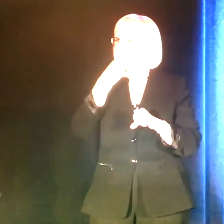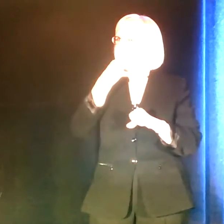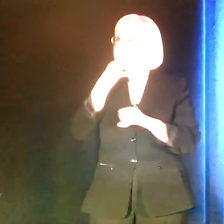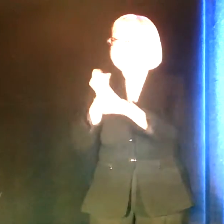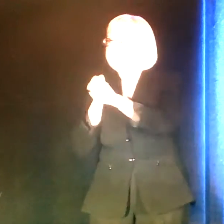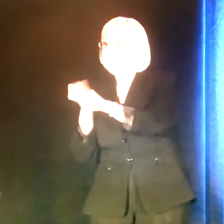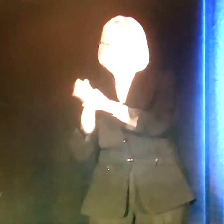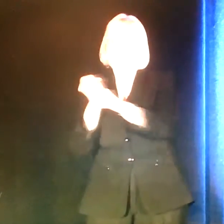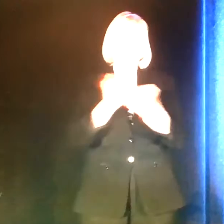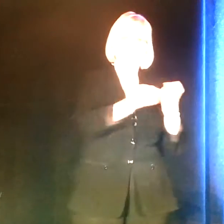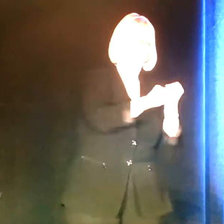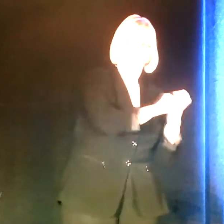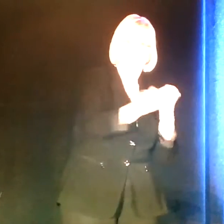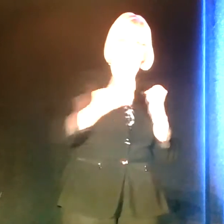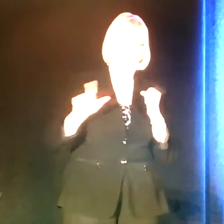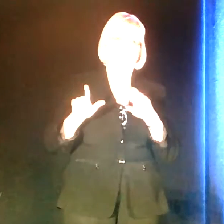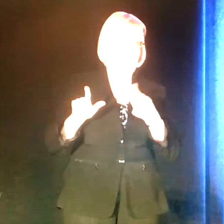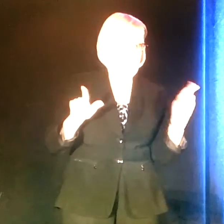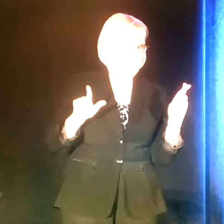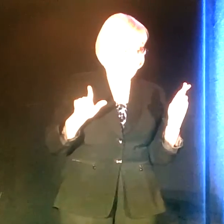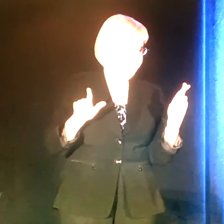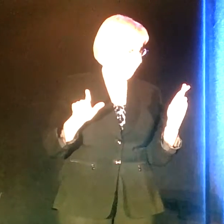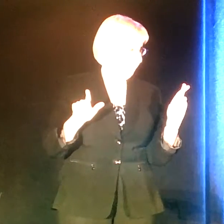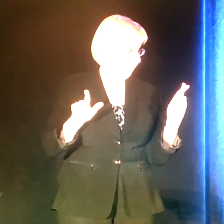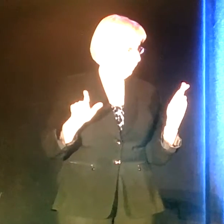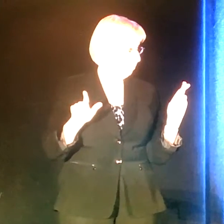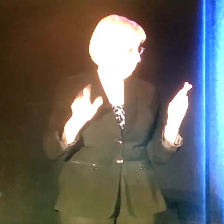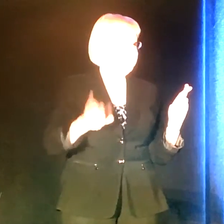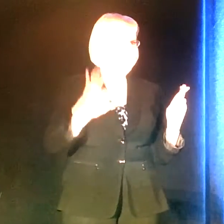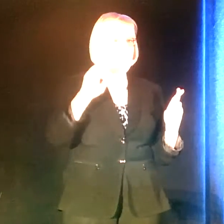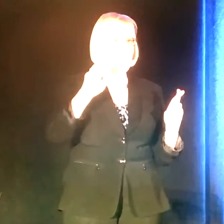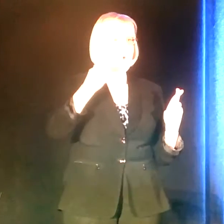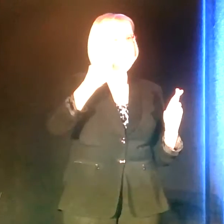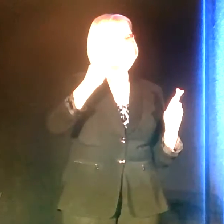discusses baseball and the skills of using your left and right hand.